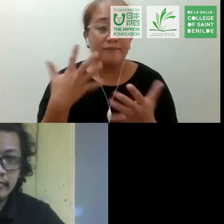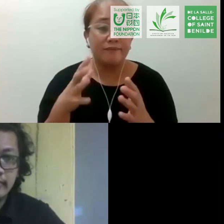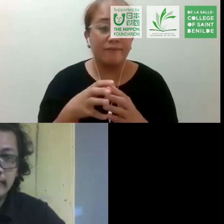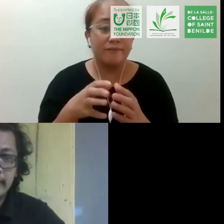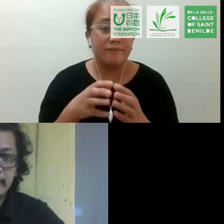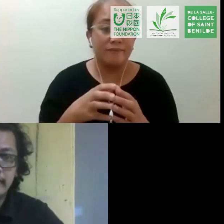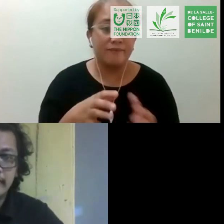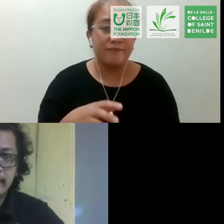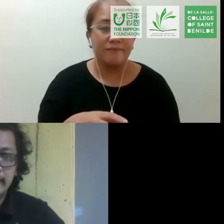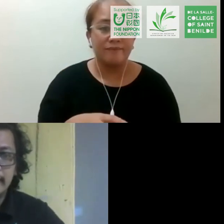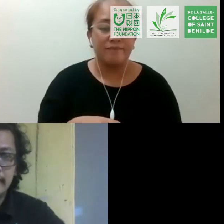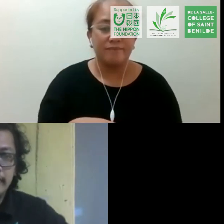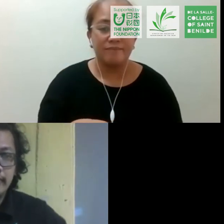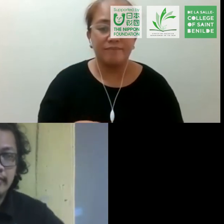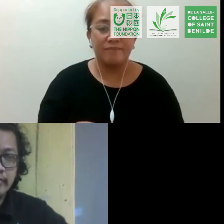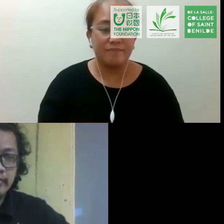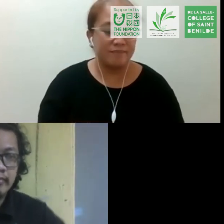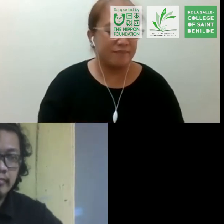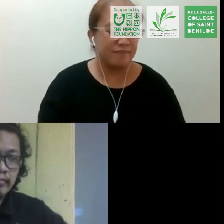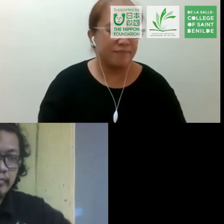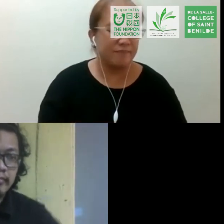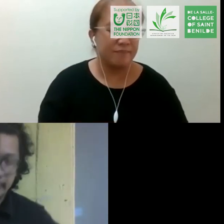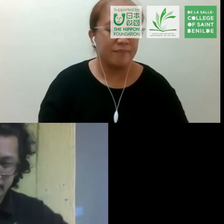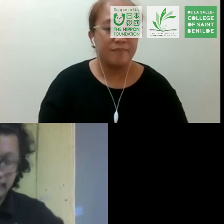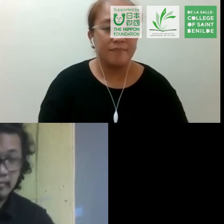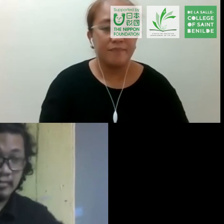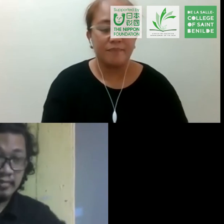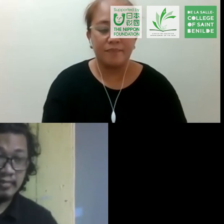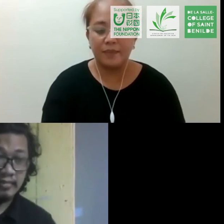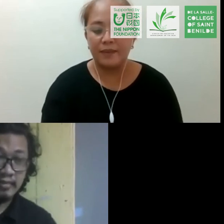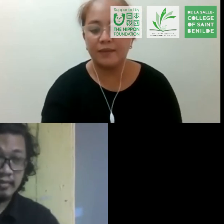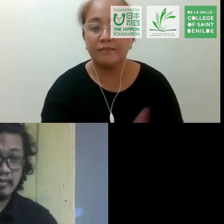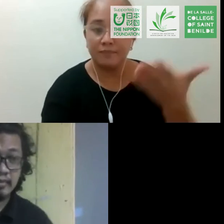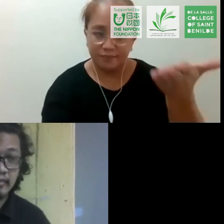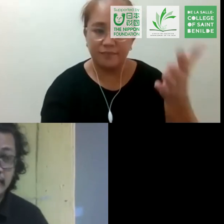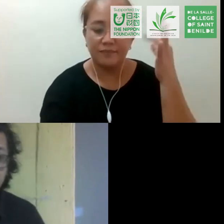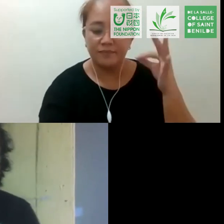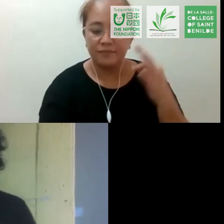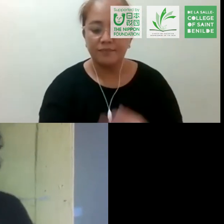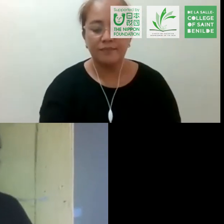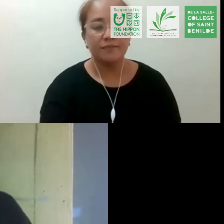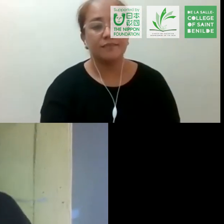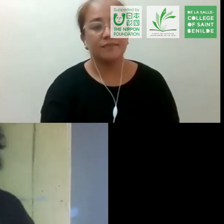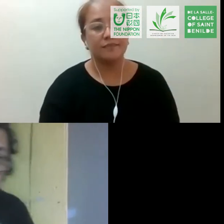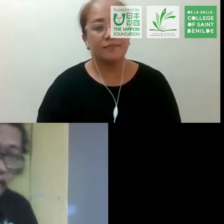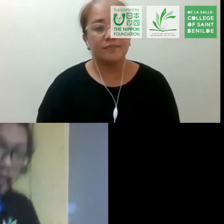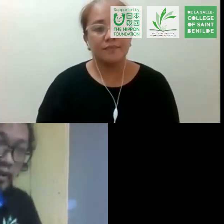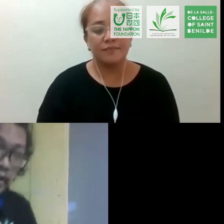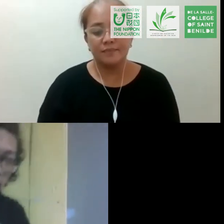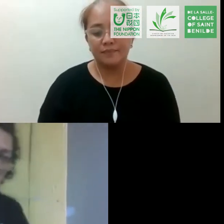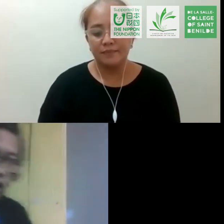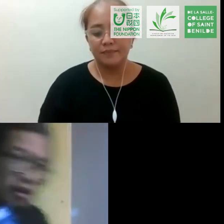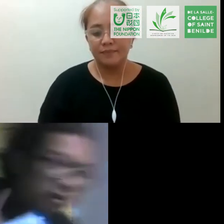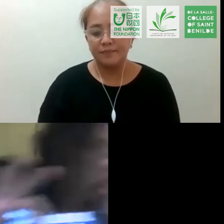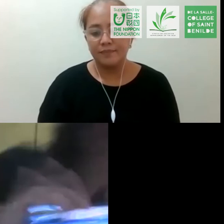Not yet. Not yet. Meng's hand is up. Sir, Yes, Meng. I have a question. Mhm. Dr.